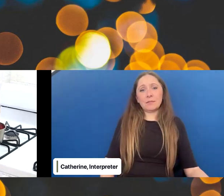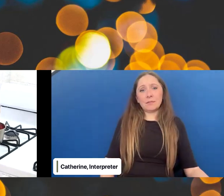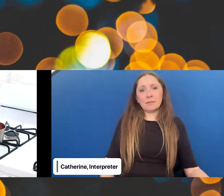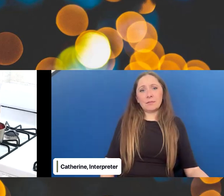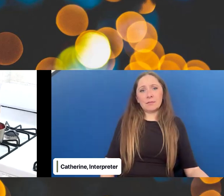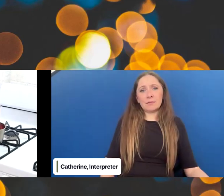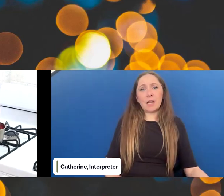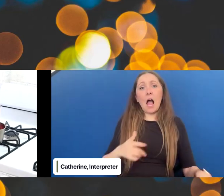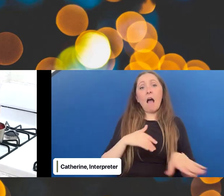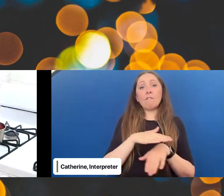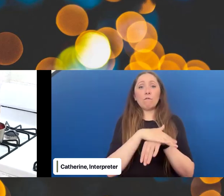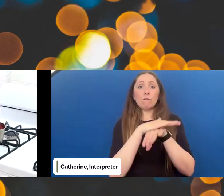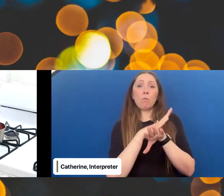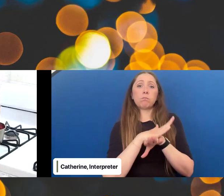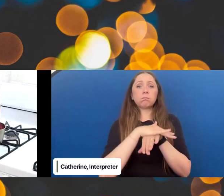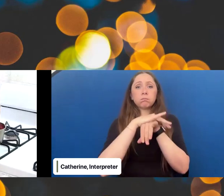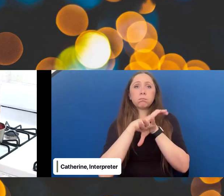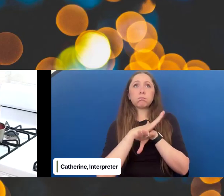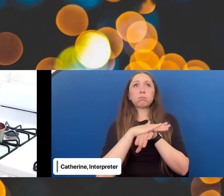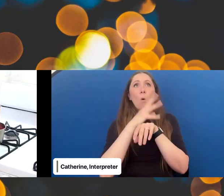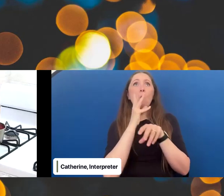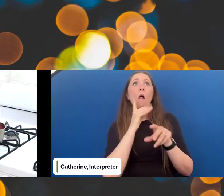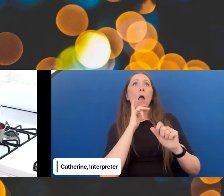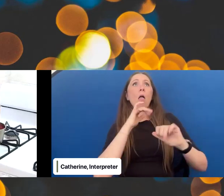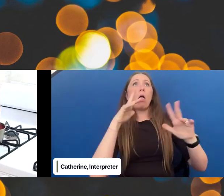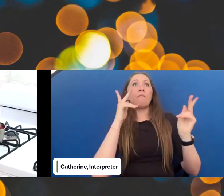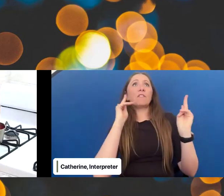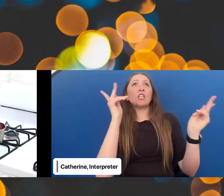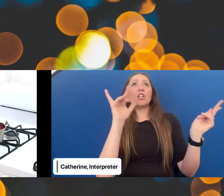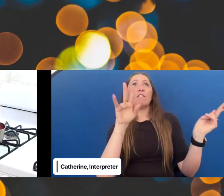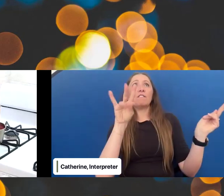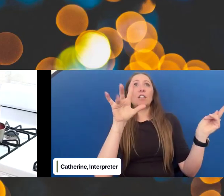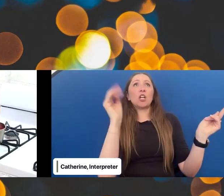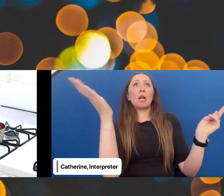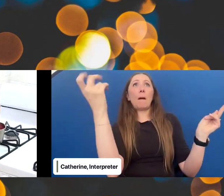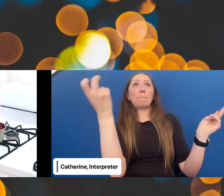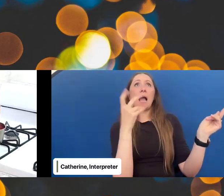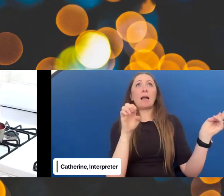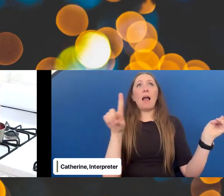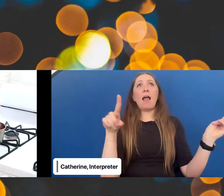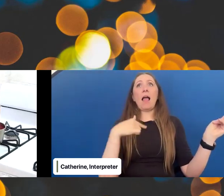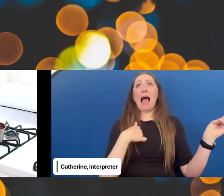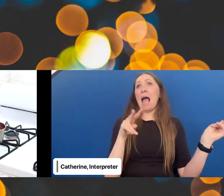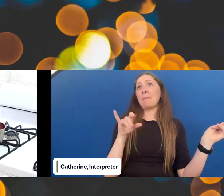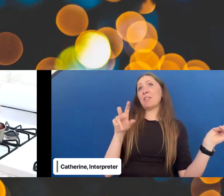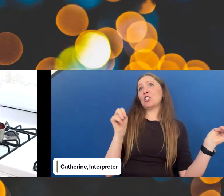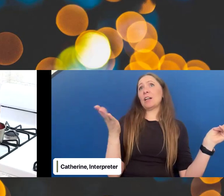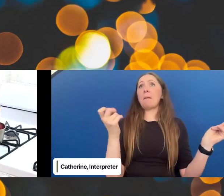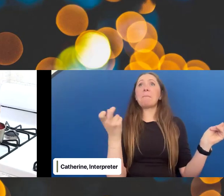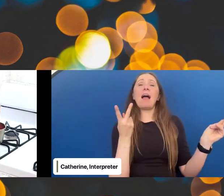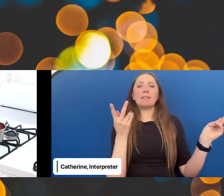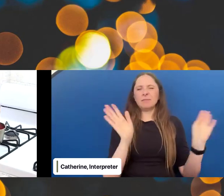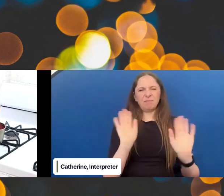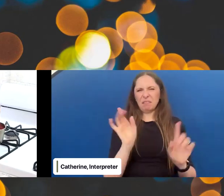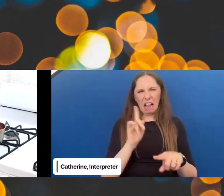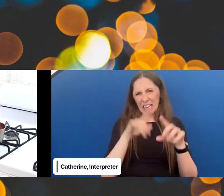I'm floating on water. I'm a vision. Come back, Ed, come back. I'm a vision, literally.